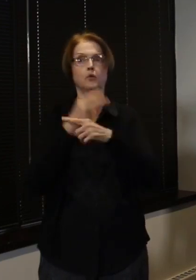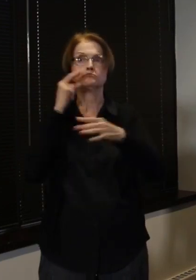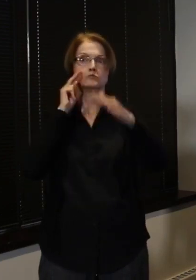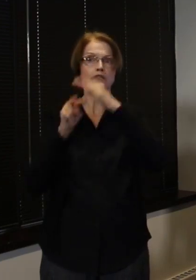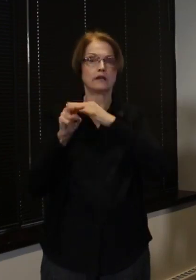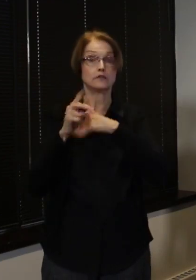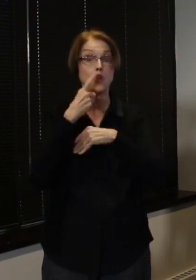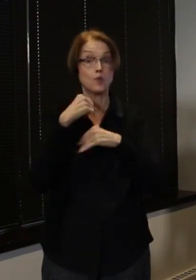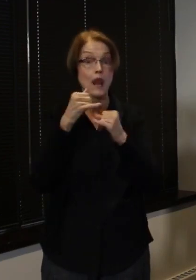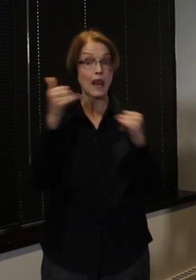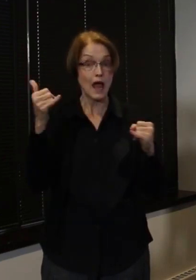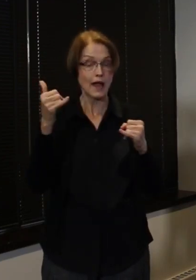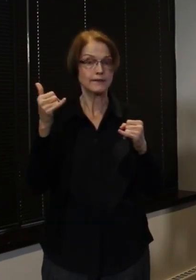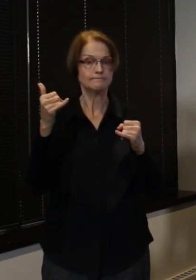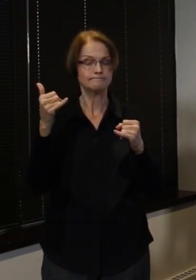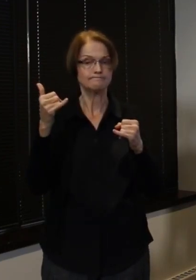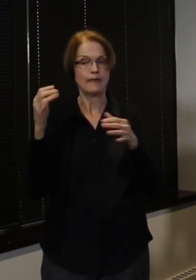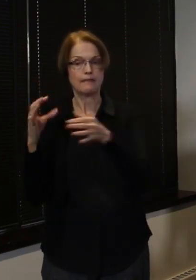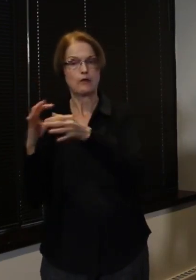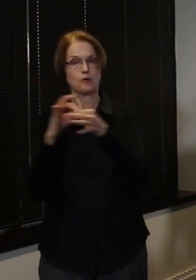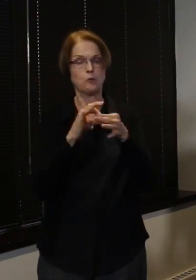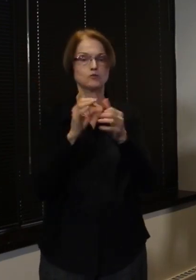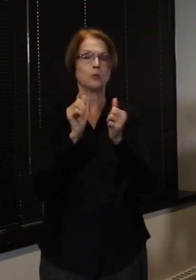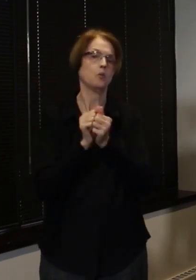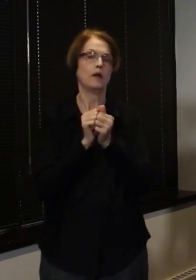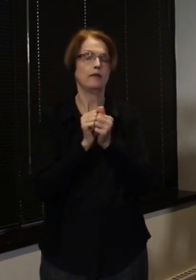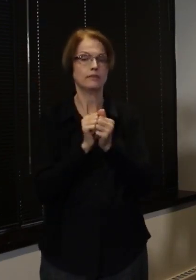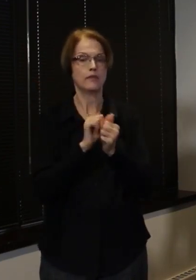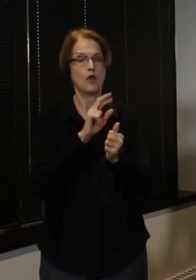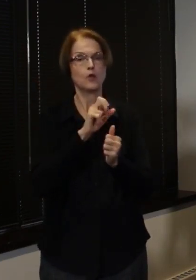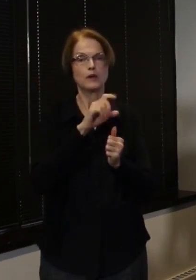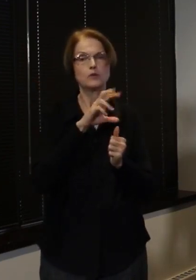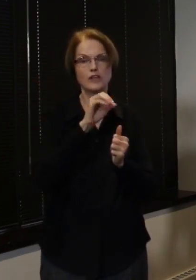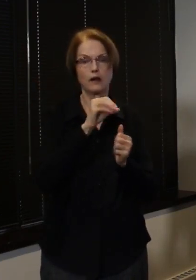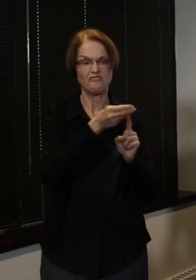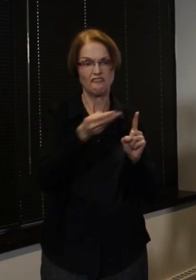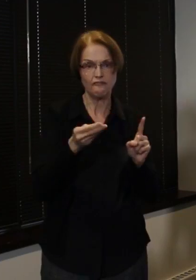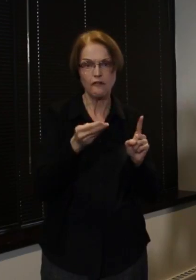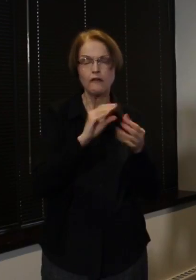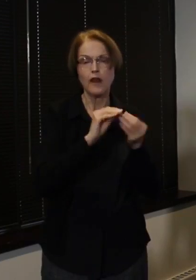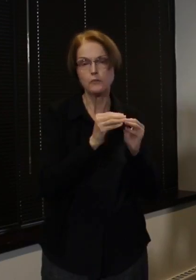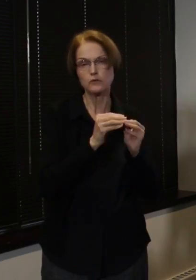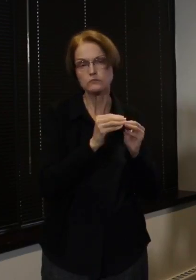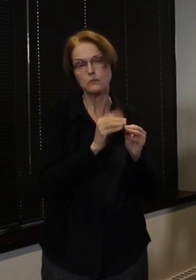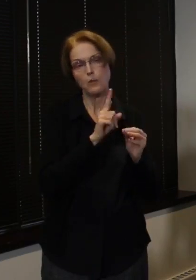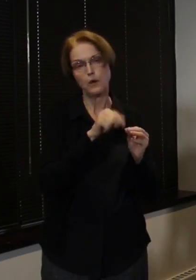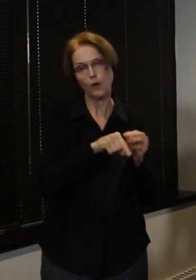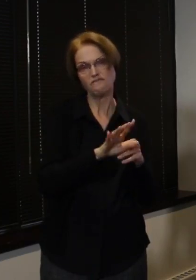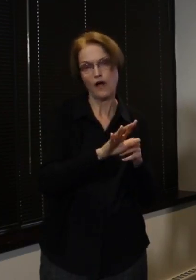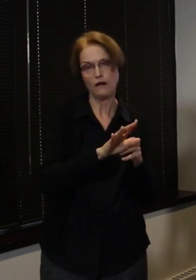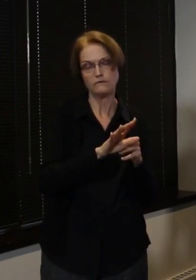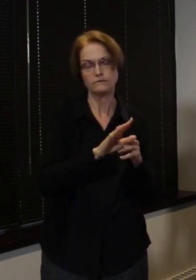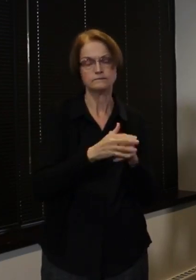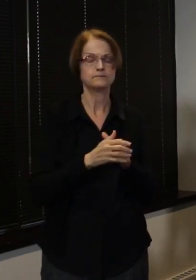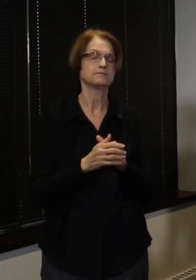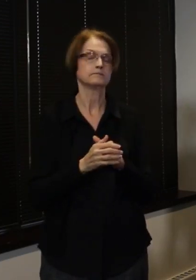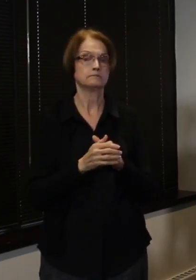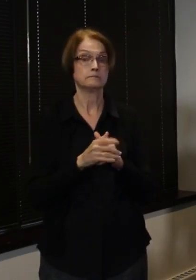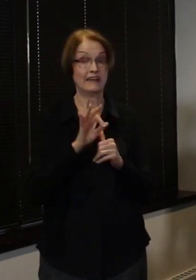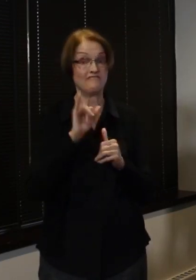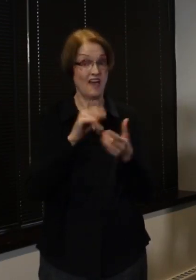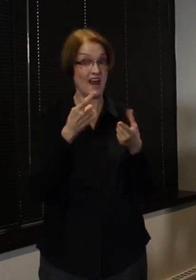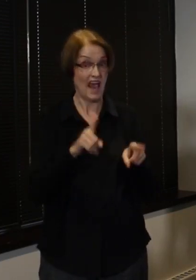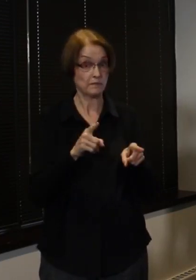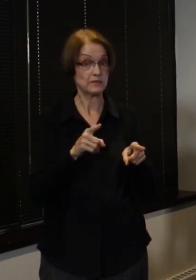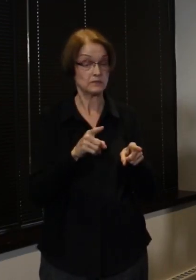here, it corresponds with the reproductive factor down on the bottom of around a 1.5. And if that occurs,